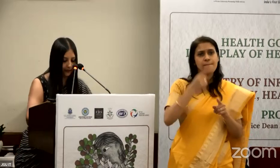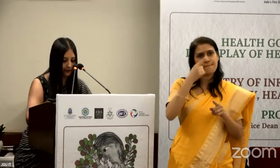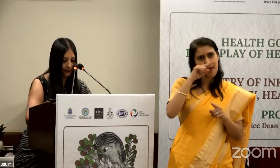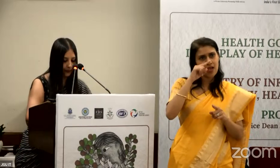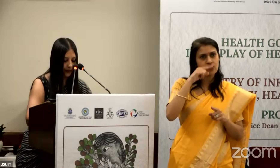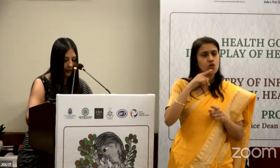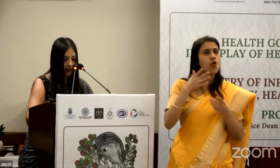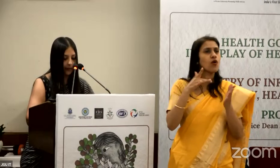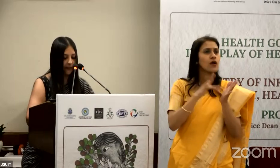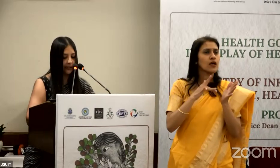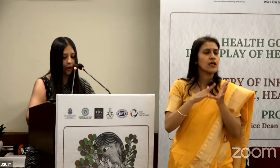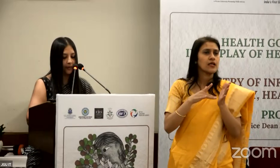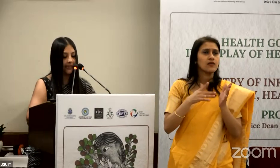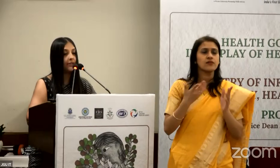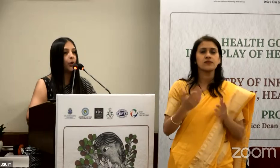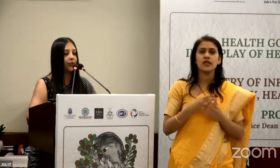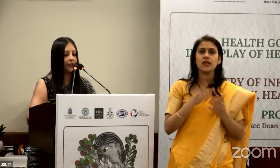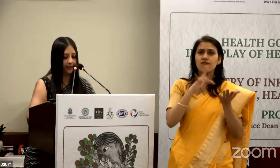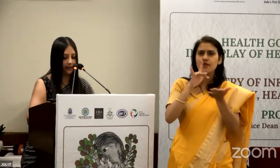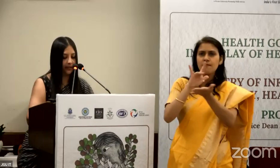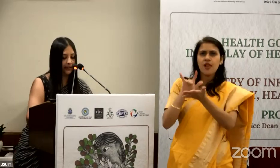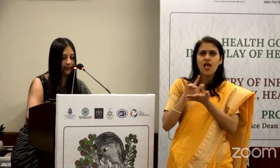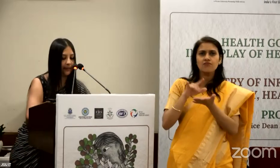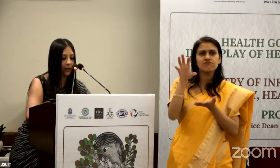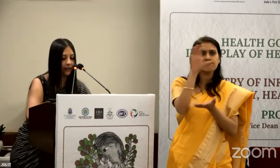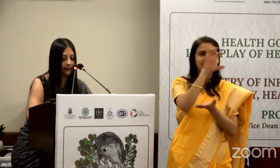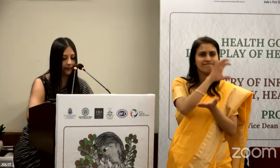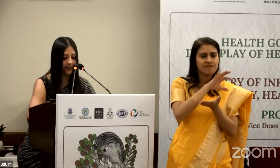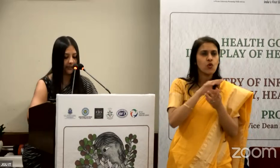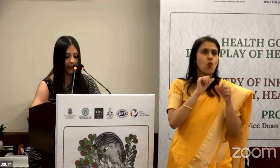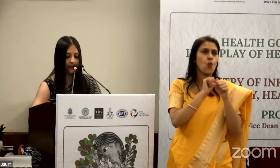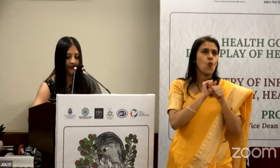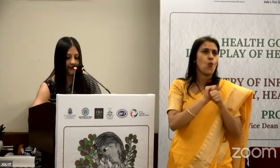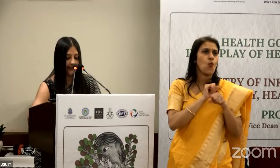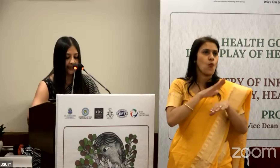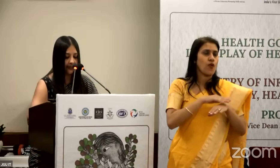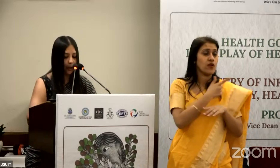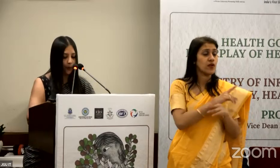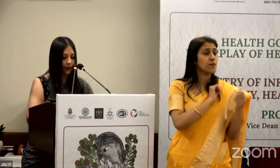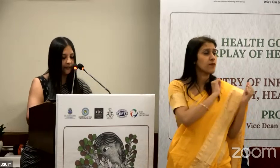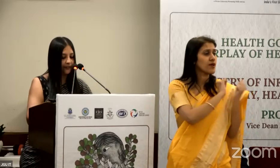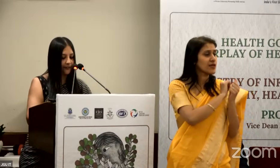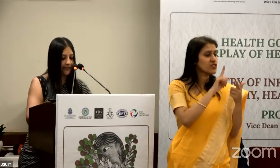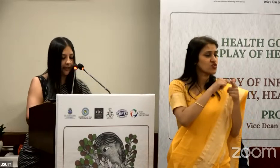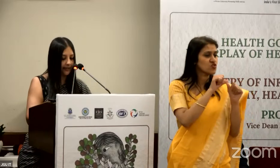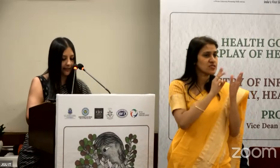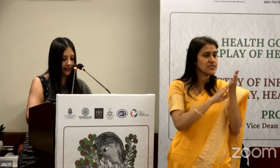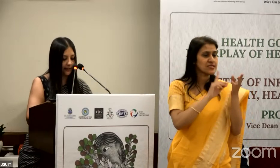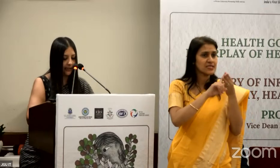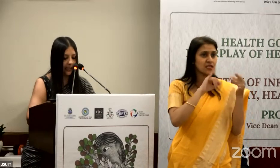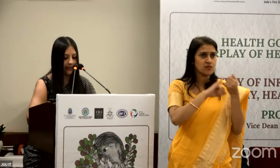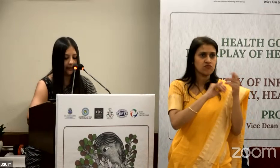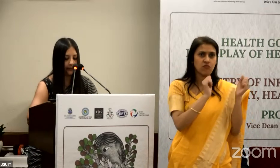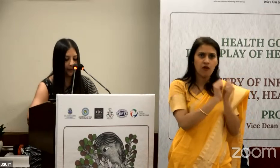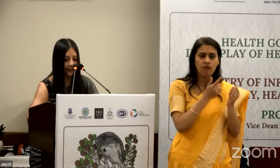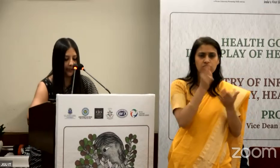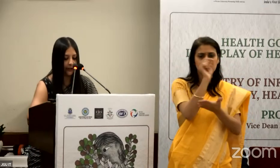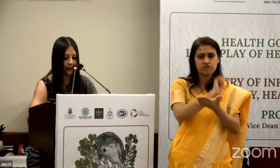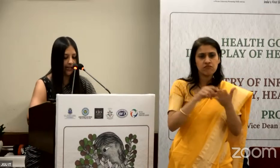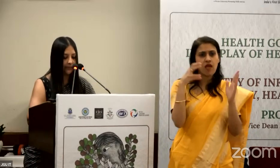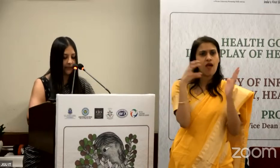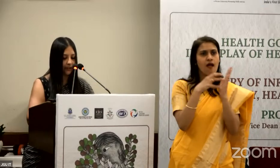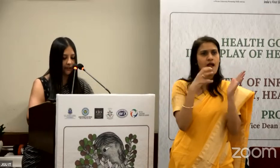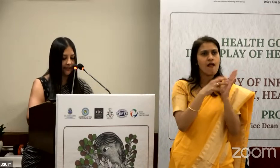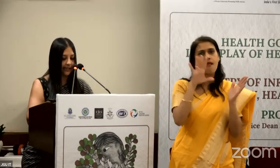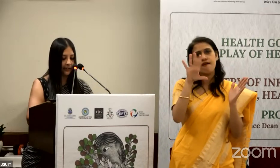Agreement. Professor Thomas has authored, like my colleague Professor James stated, more than 50 articles and other publications